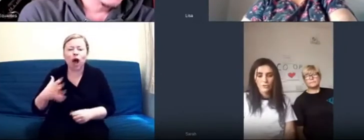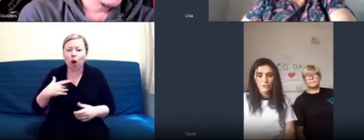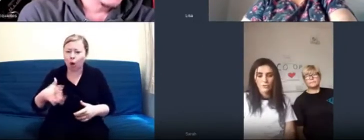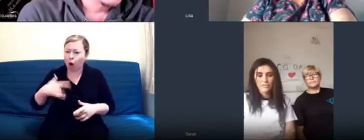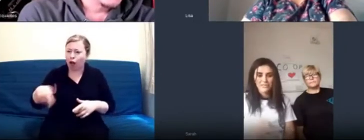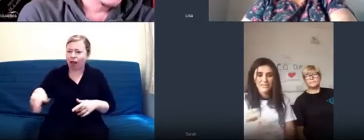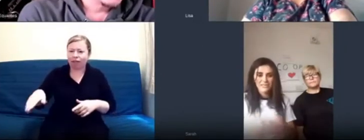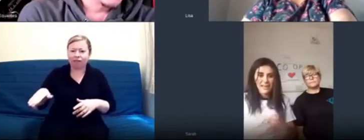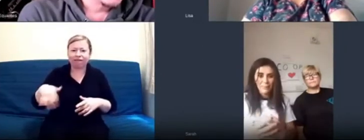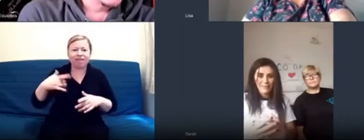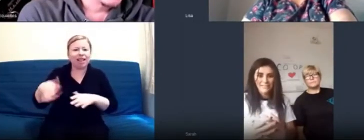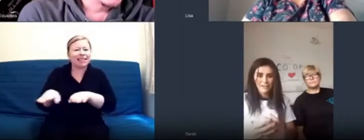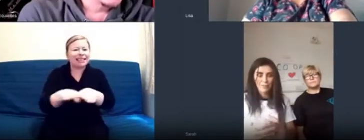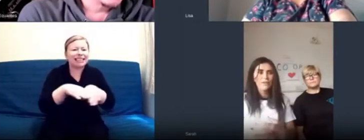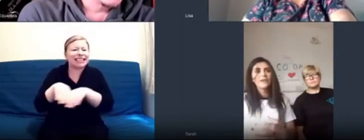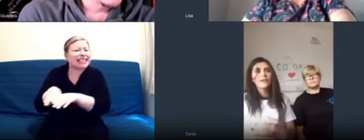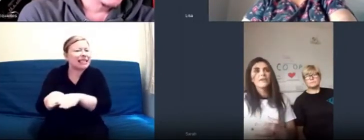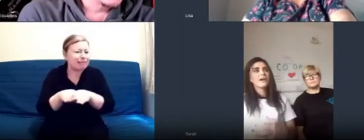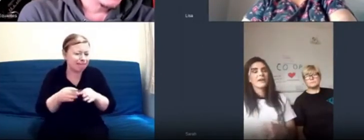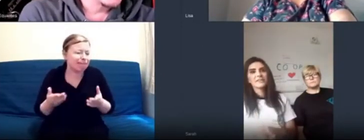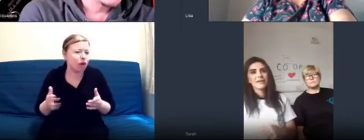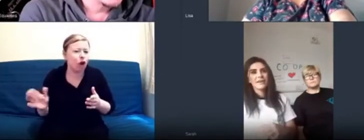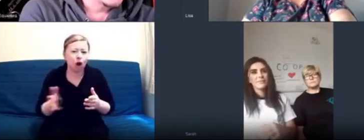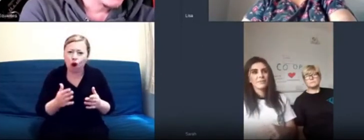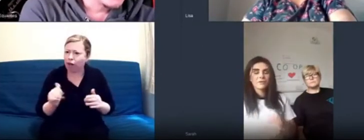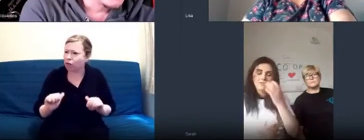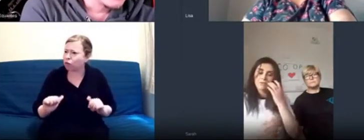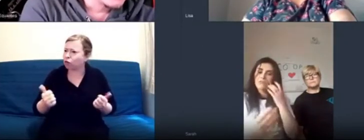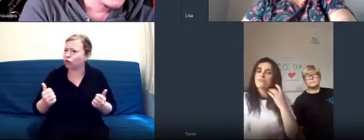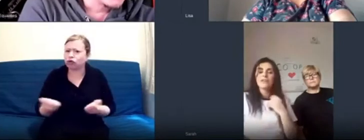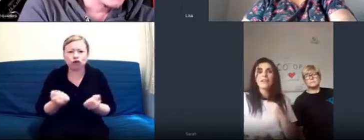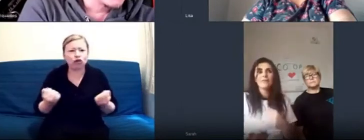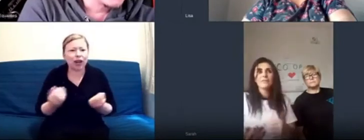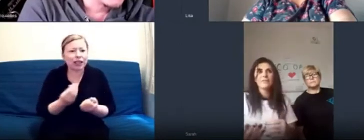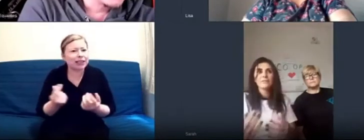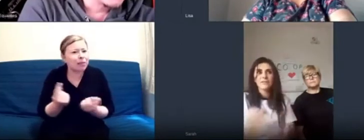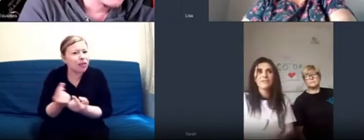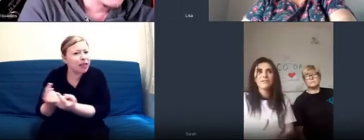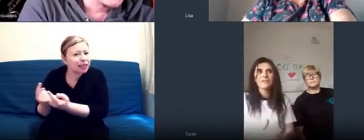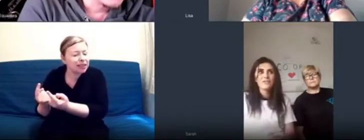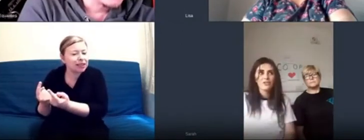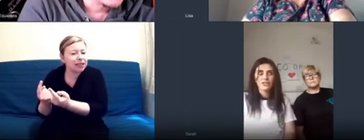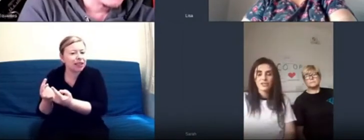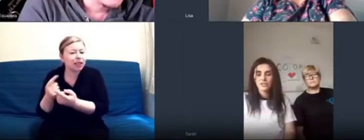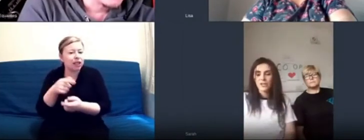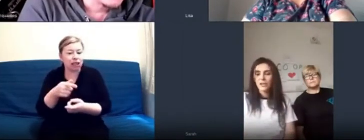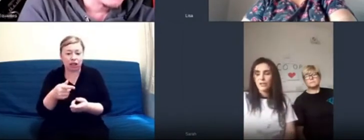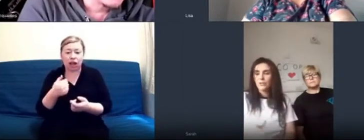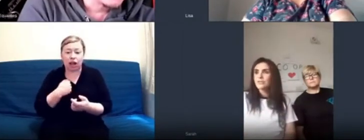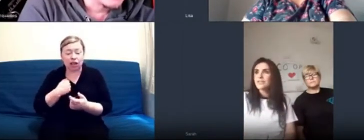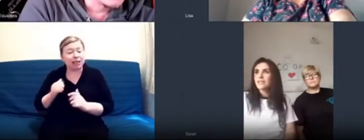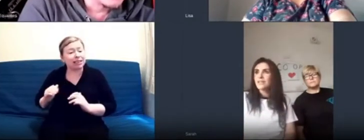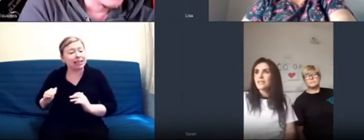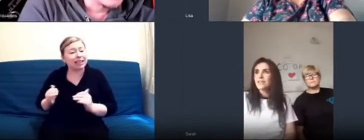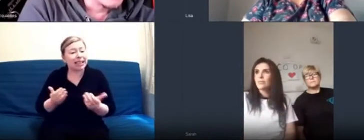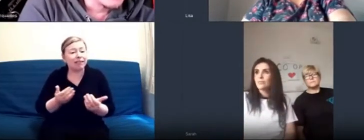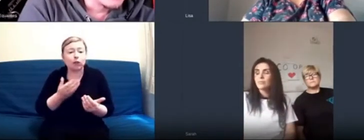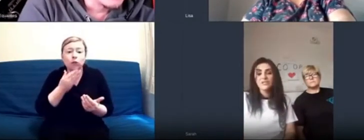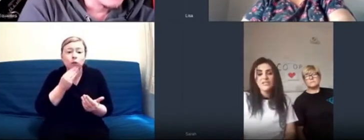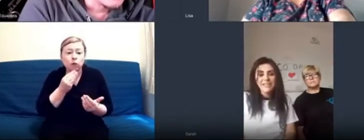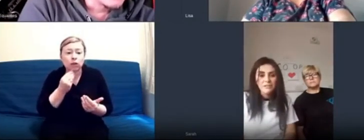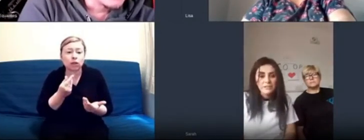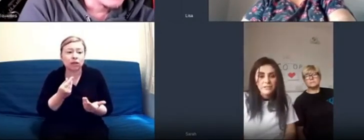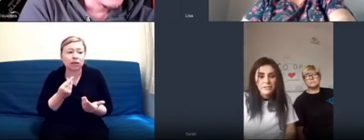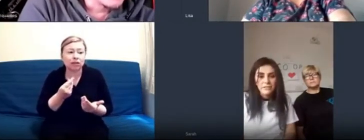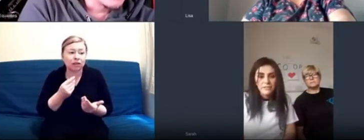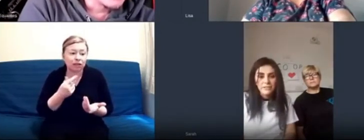strengths, and we all need to tap into them. And even with our service users, we'll say to them, you